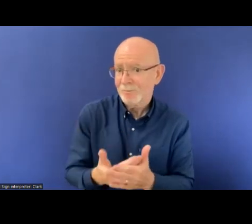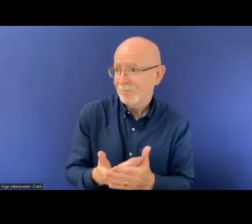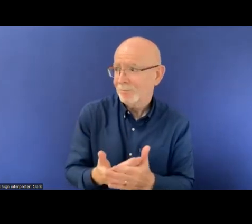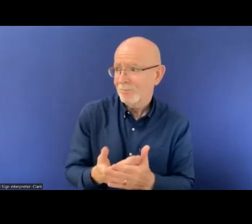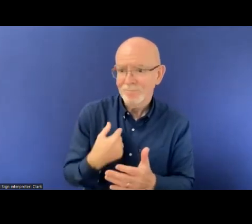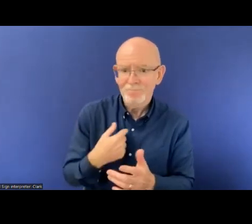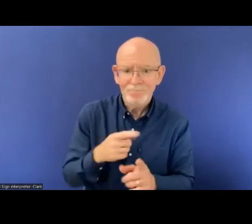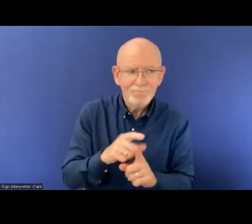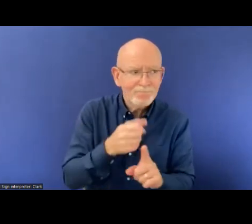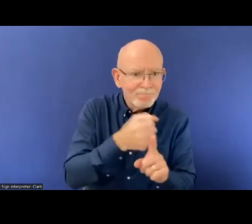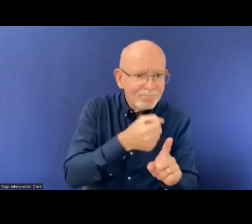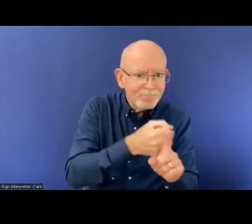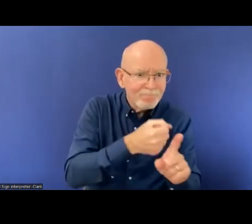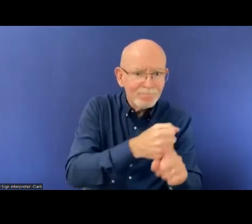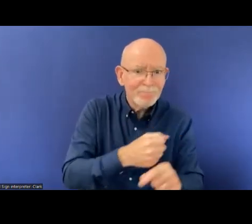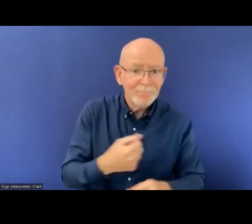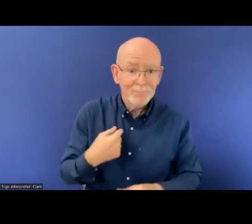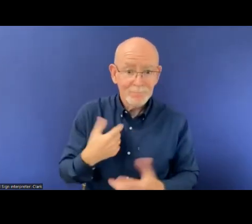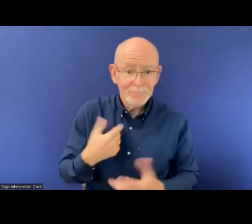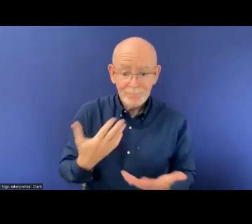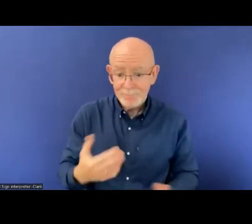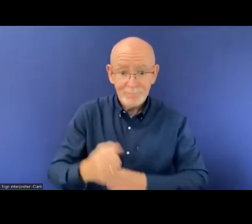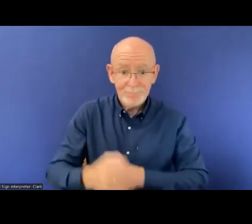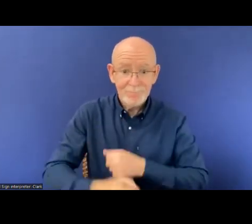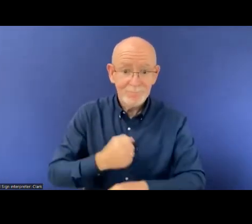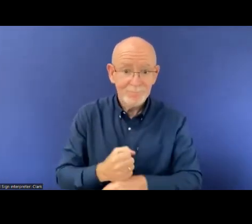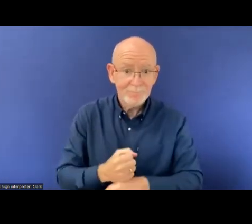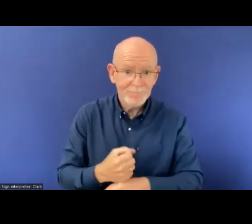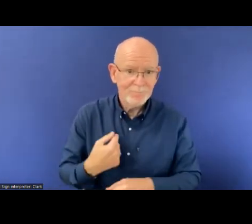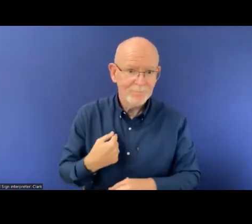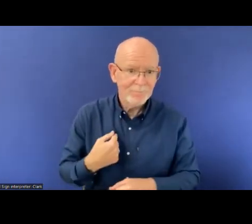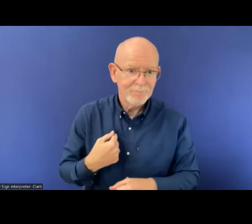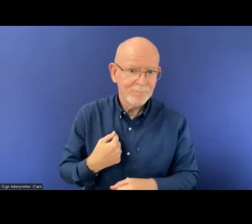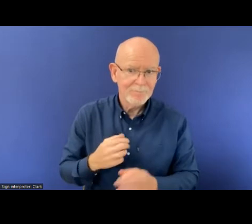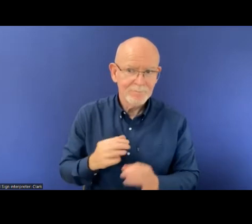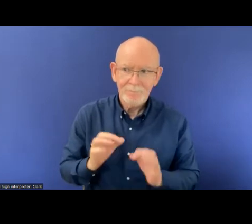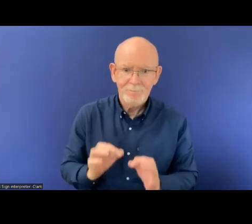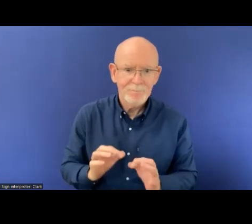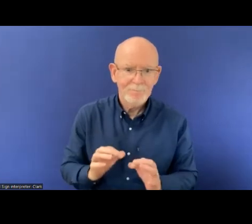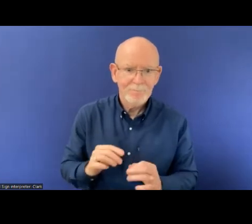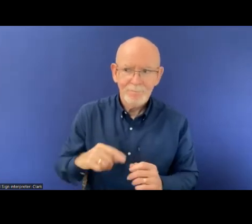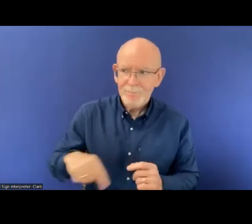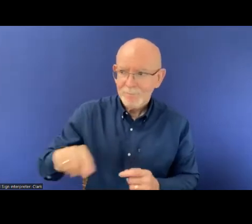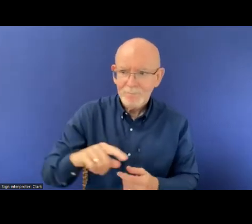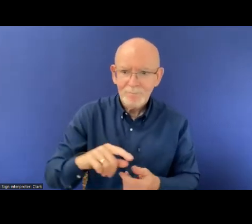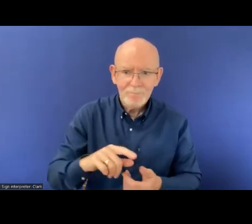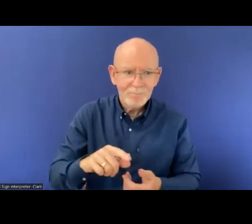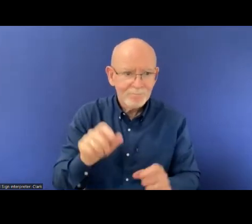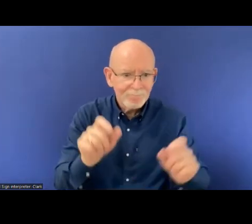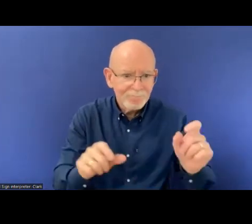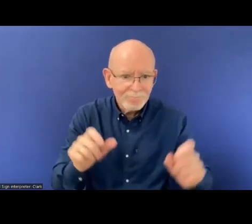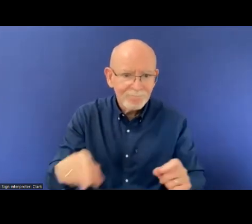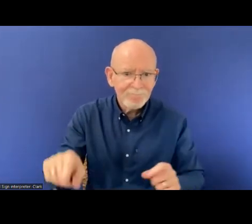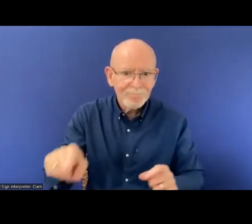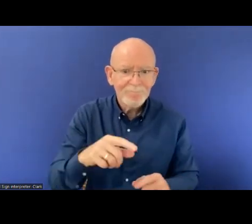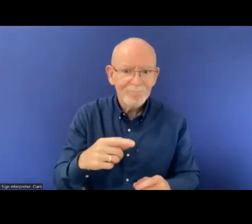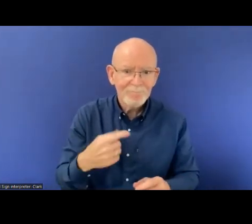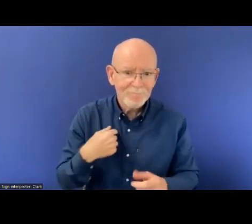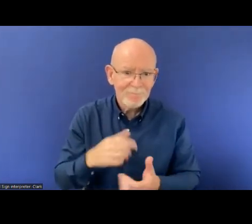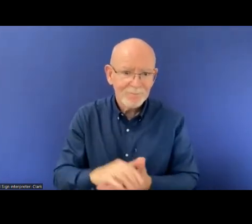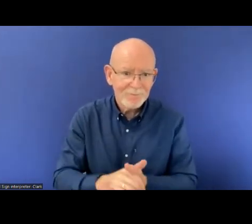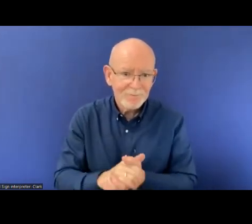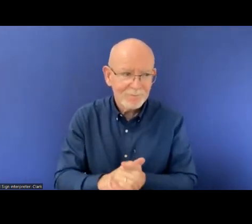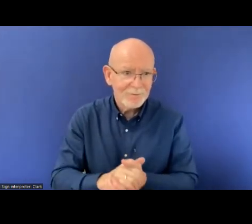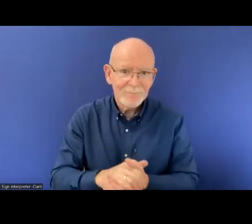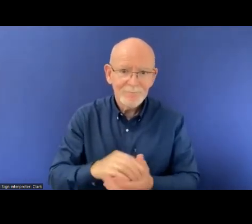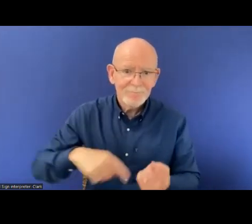and my friends, to ensure that healthy vision, that eye health, can advance education